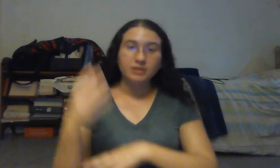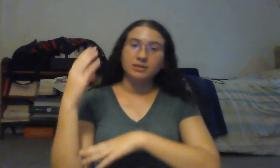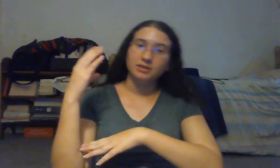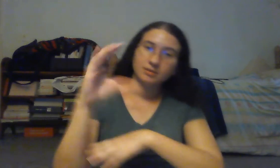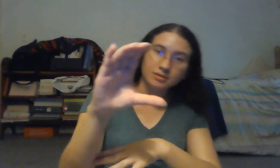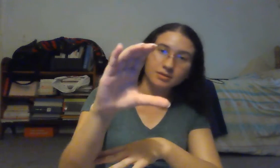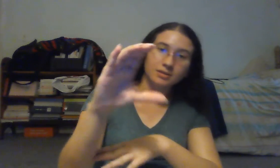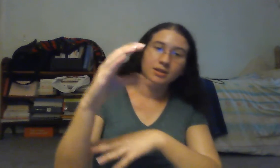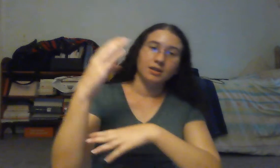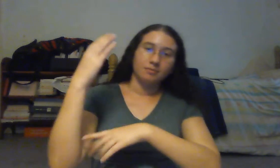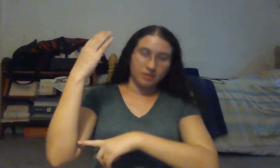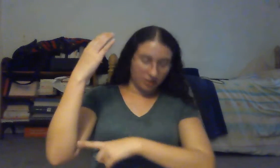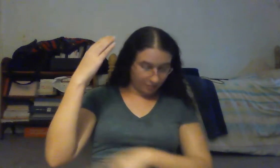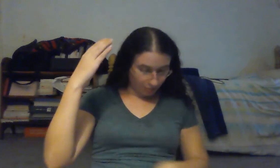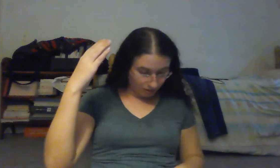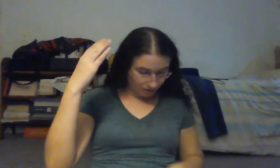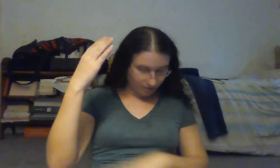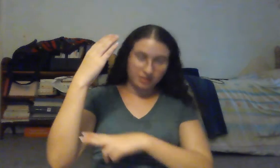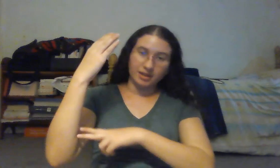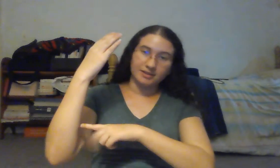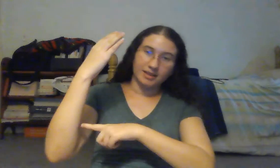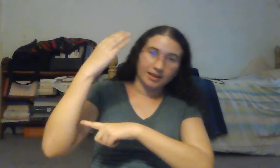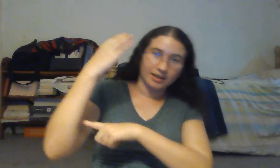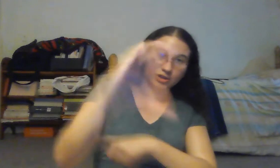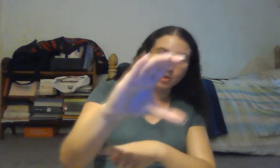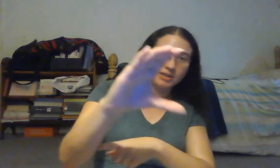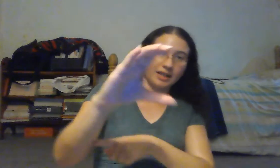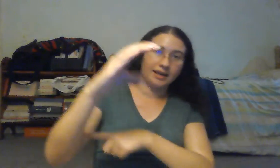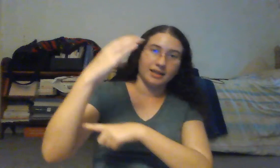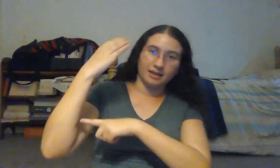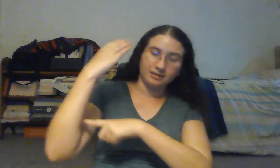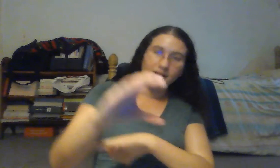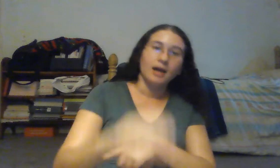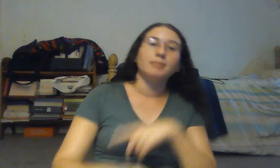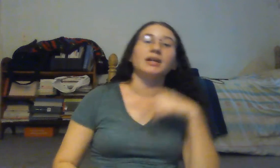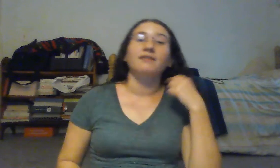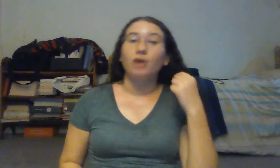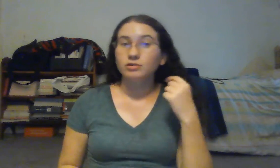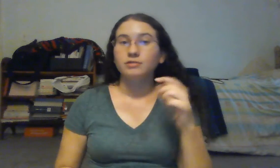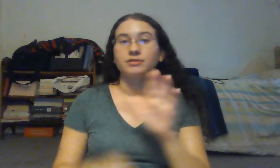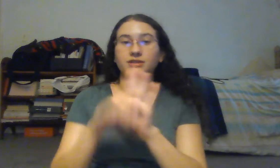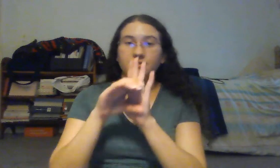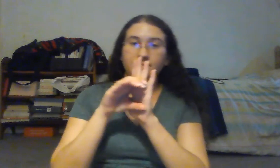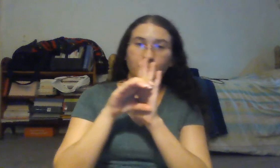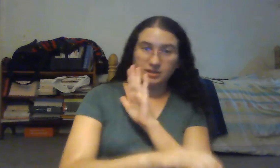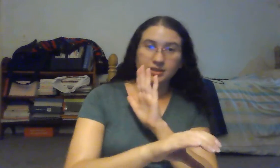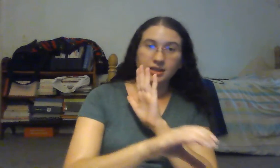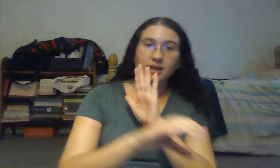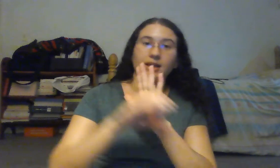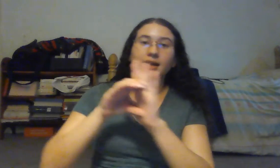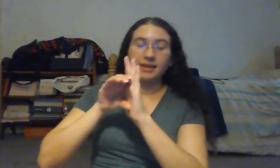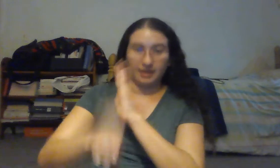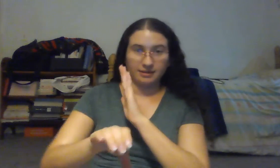Force. The book says it shows it like this, but I've also seen force like